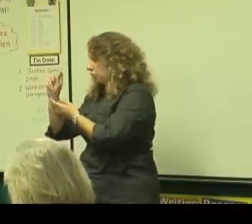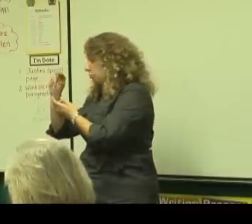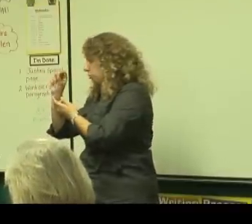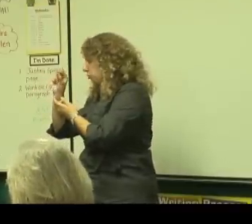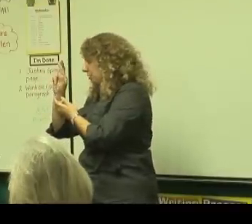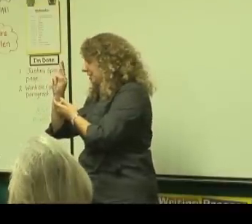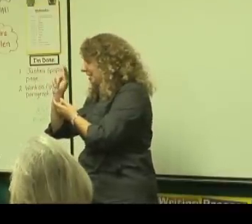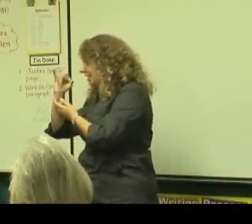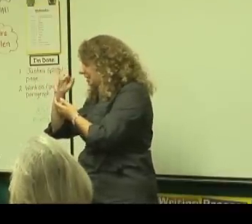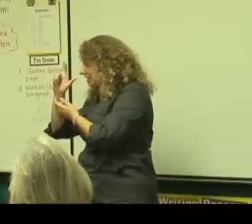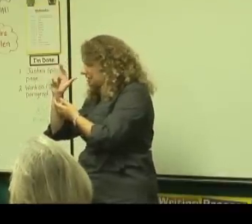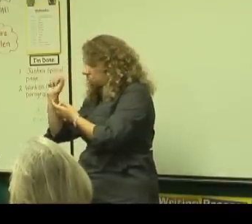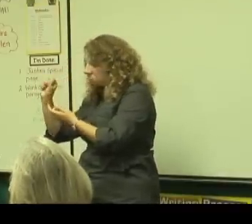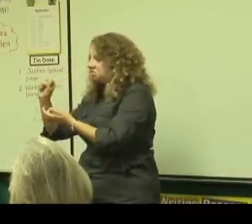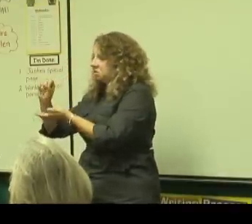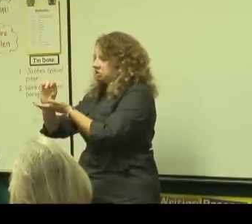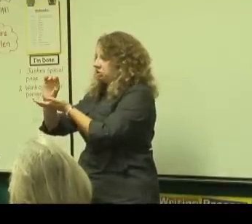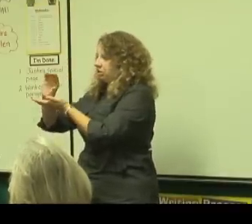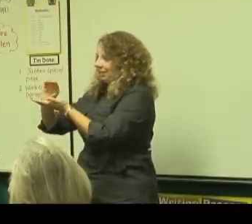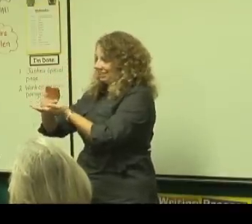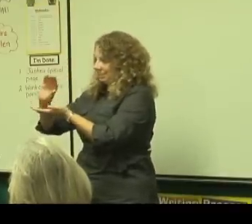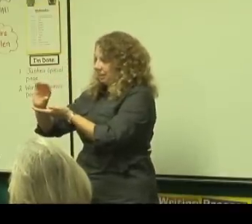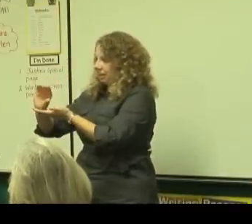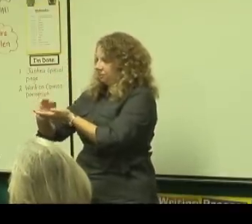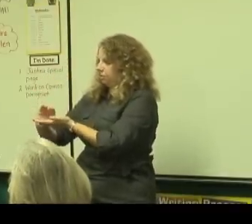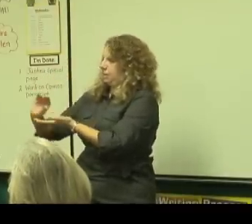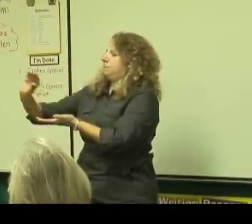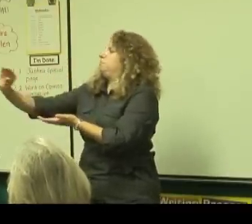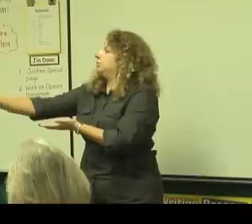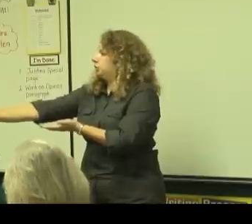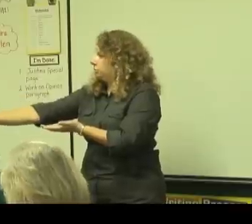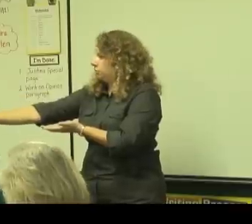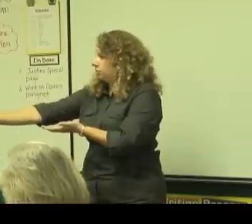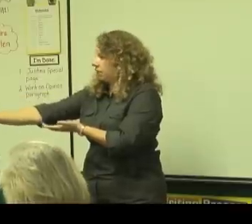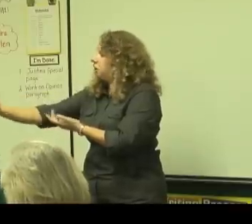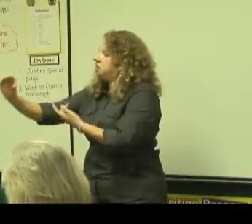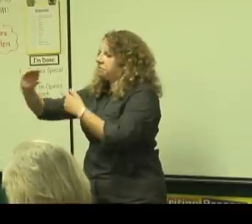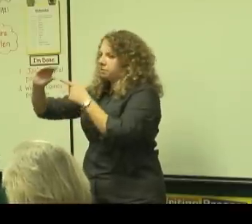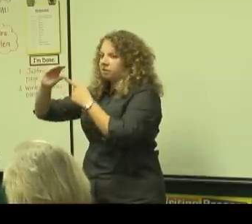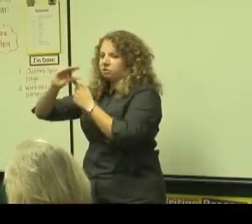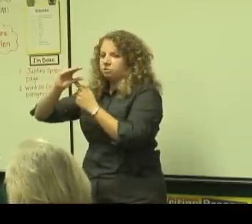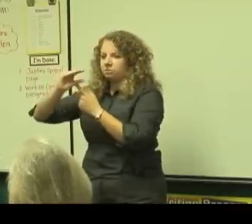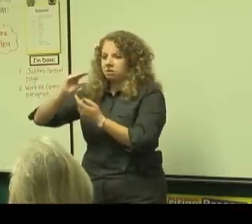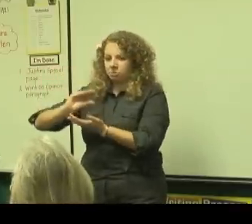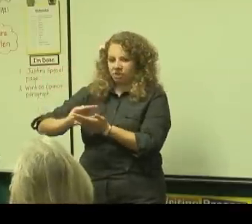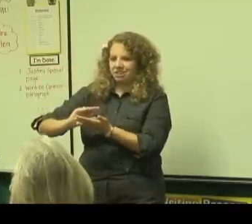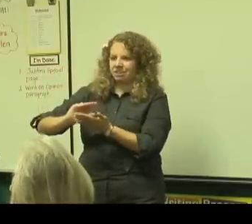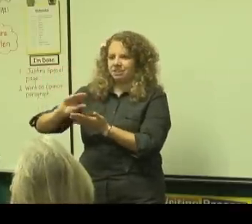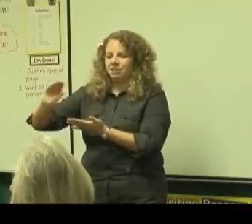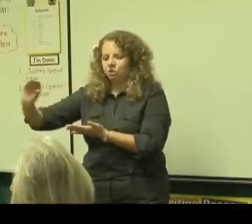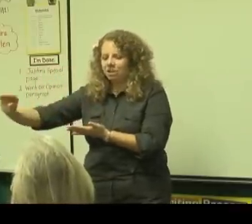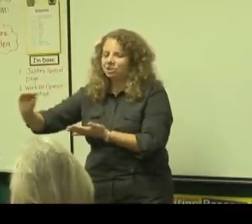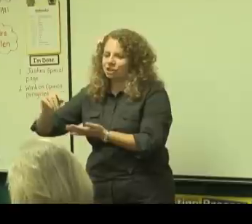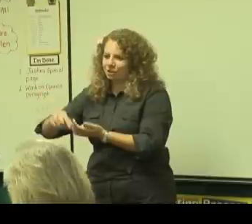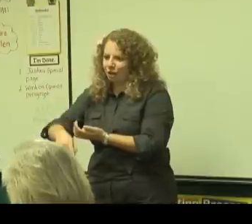show the tortillas, like a stack of them, like can you move it over there? Maybe I would use something more like this. There's actually a lot